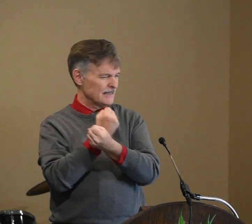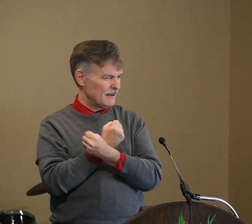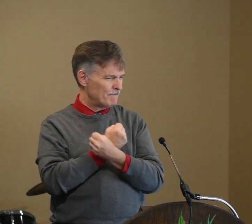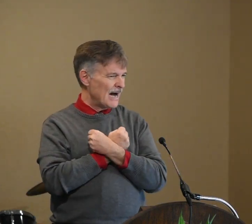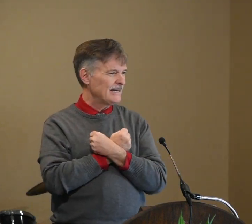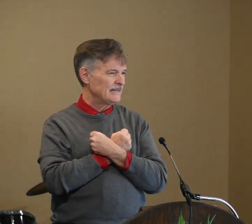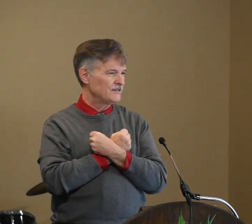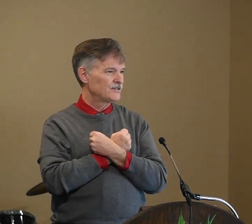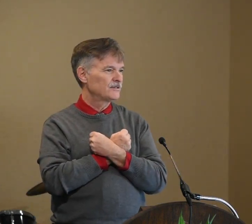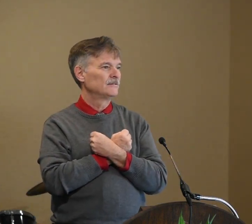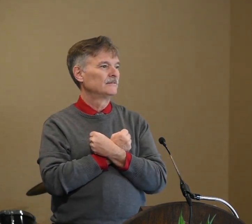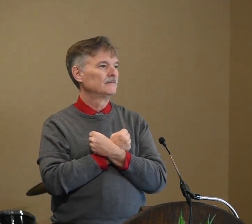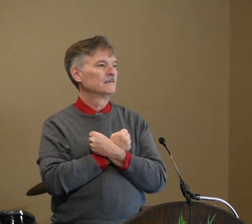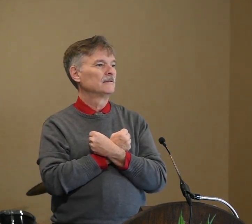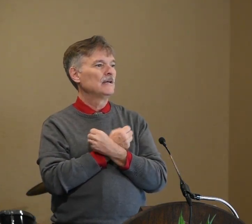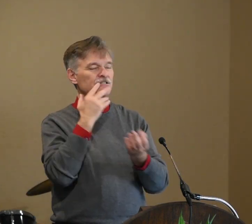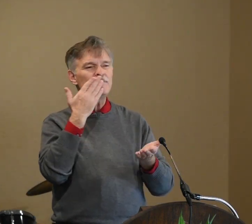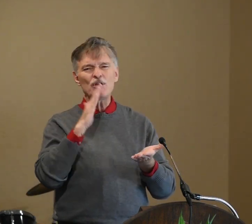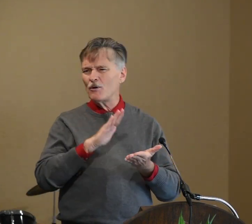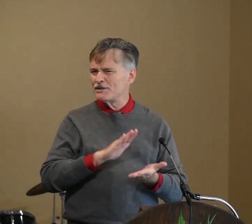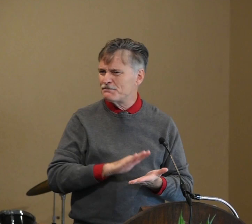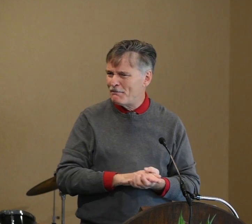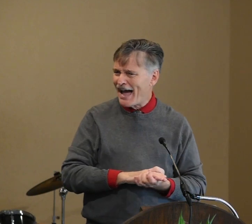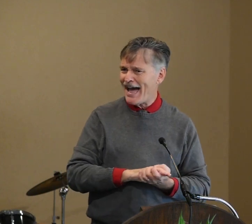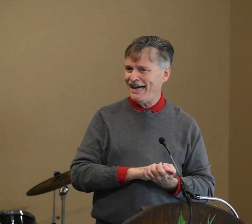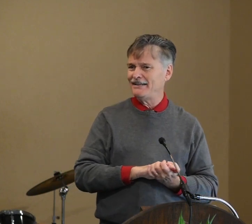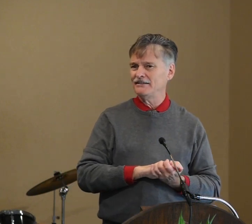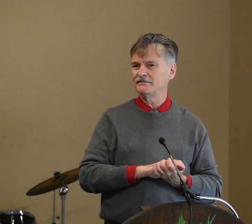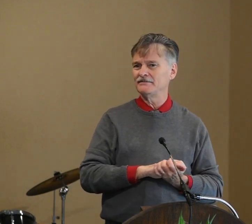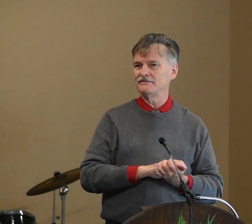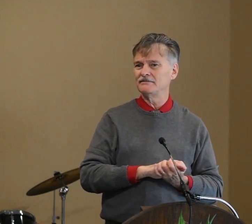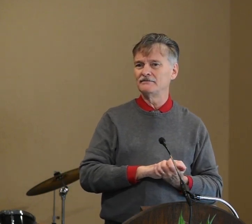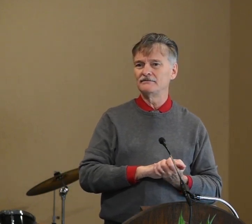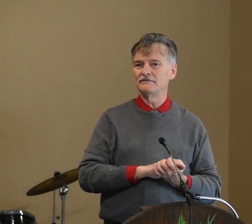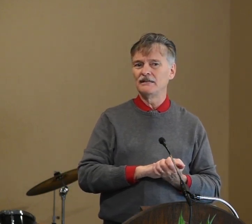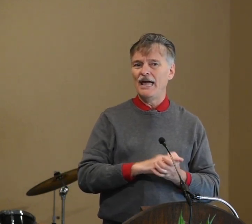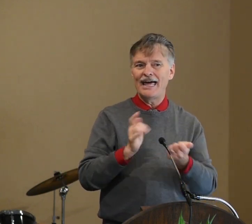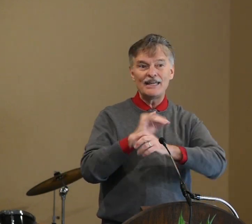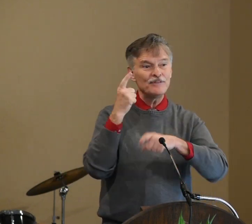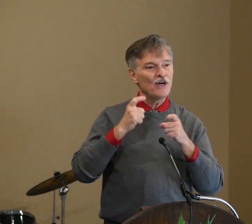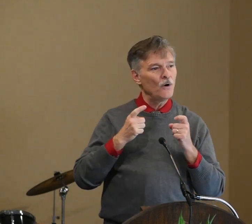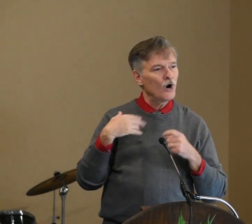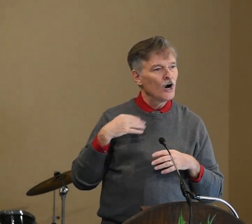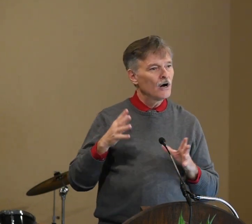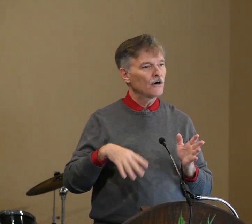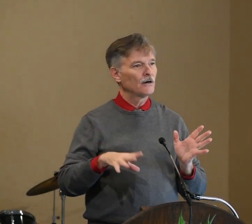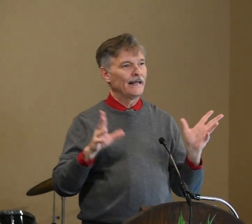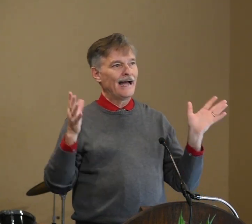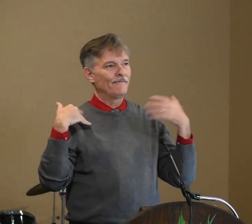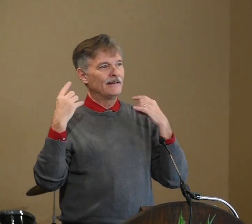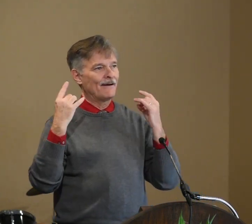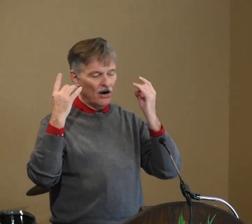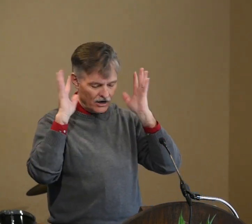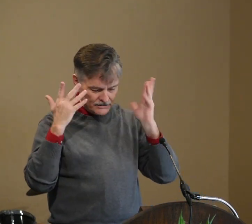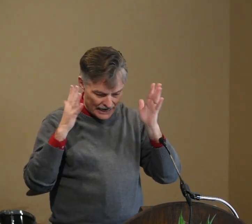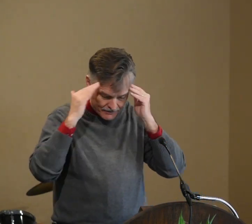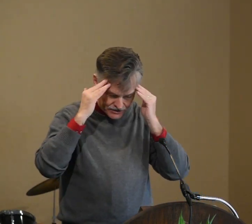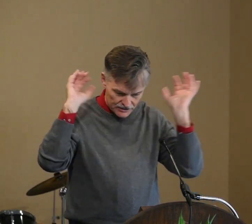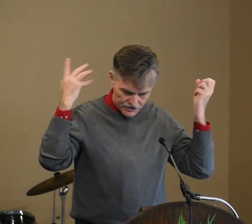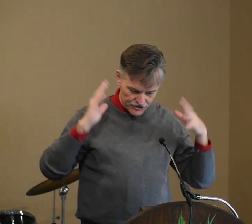in the bondage? Because even though it was bad, and even though her, and I even have a hard time because this is